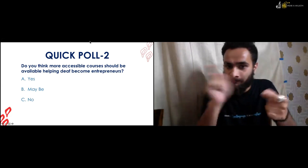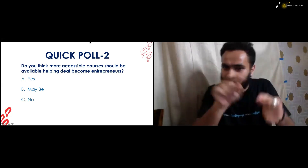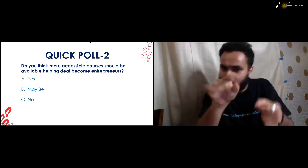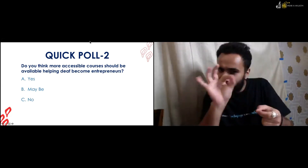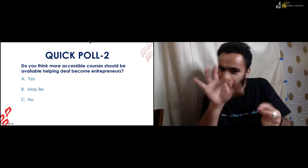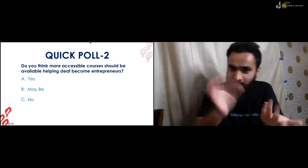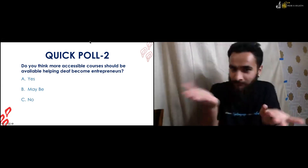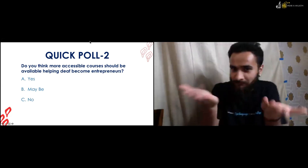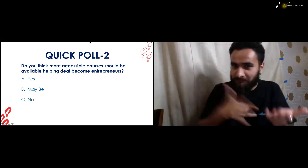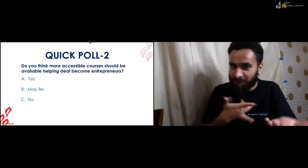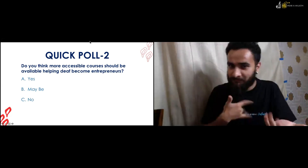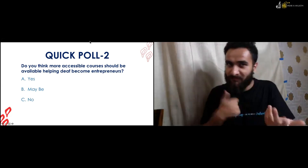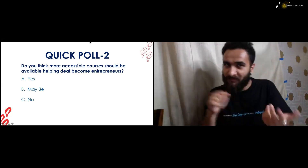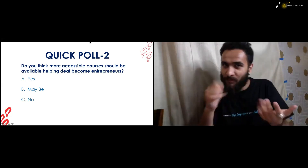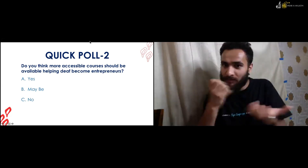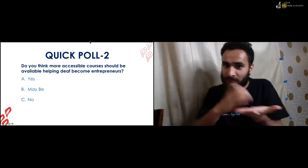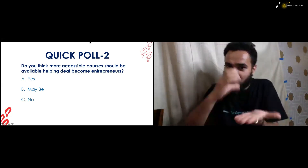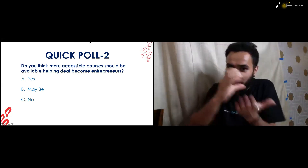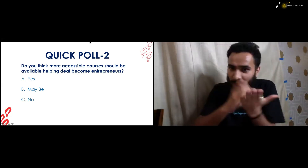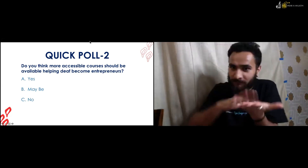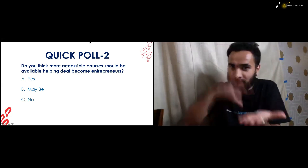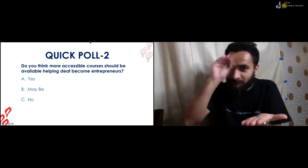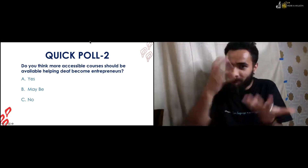Choose one option.